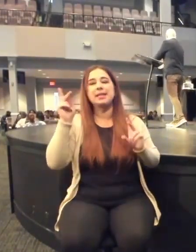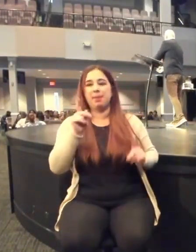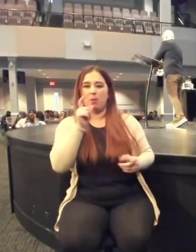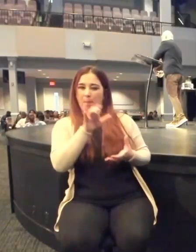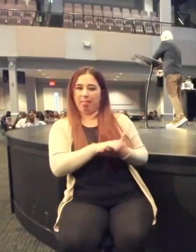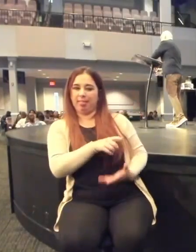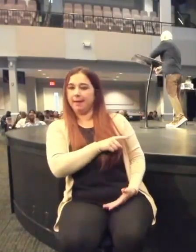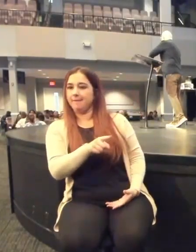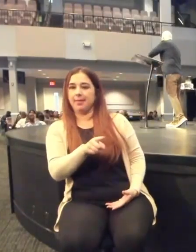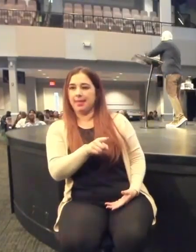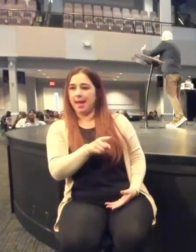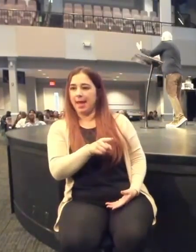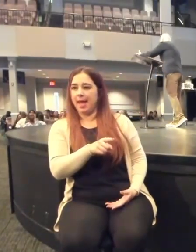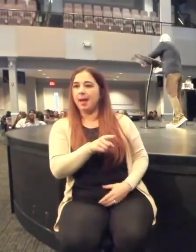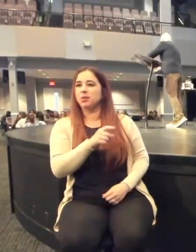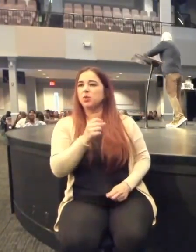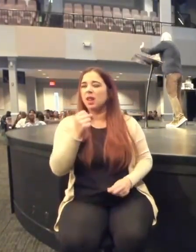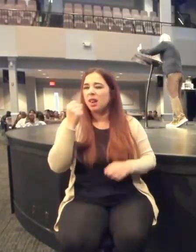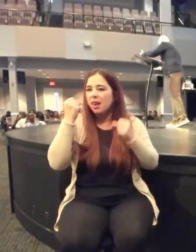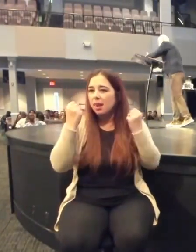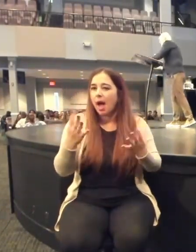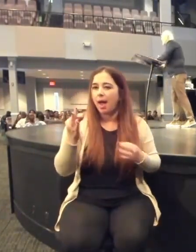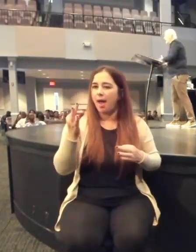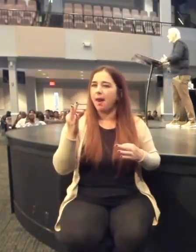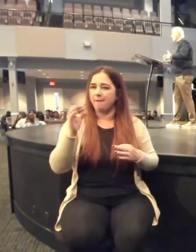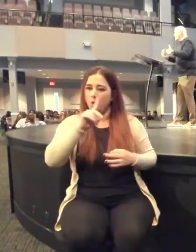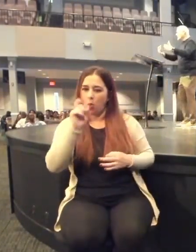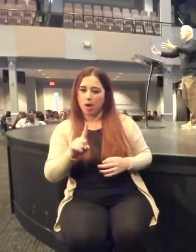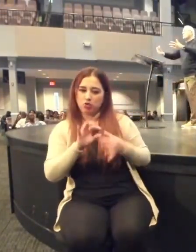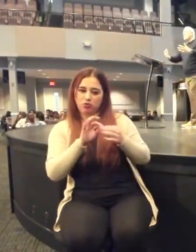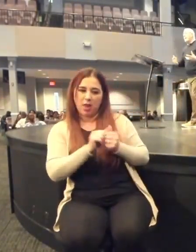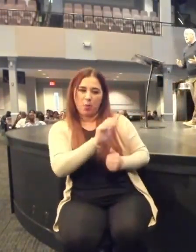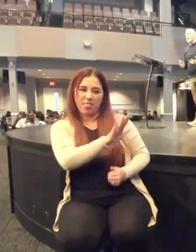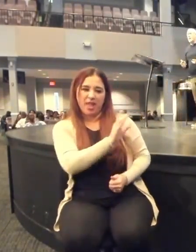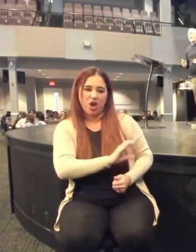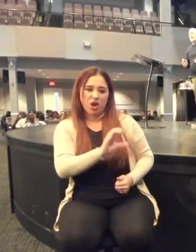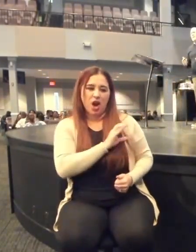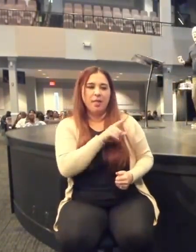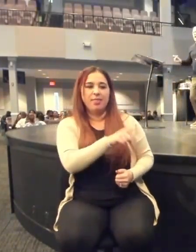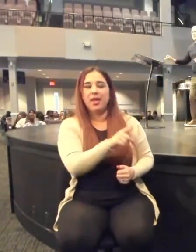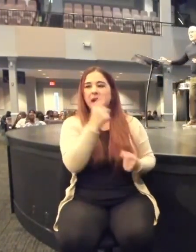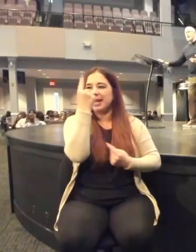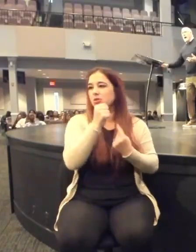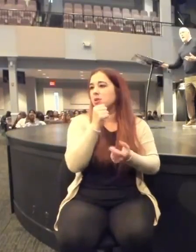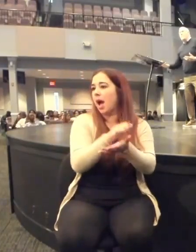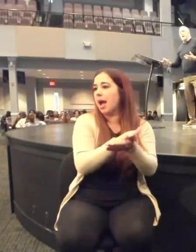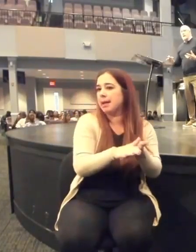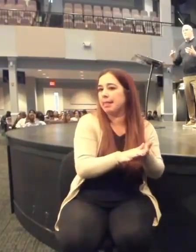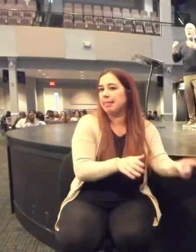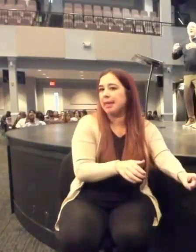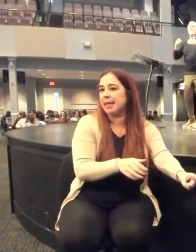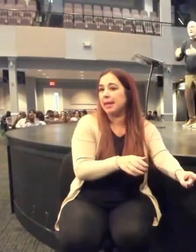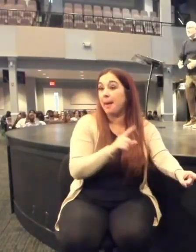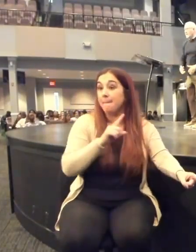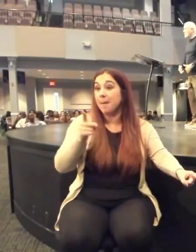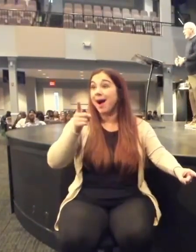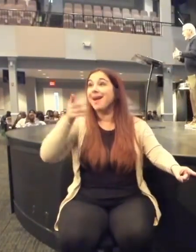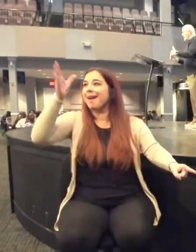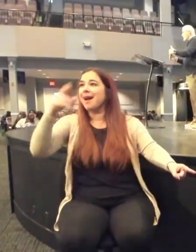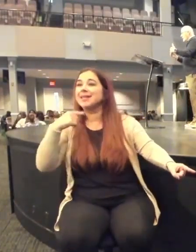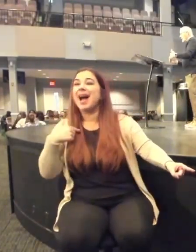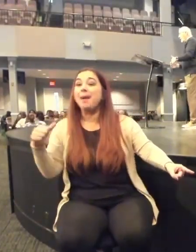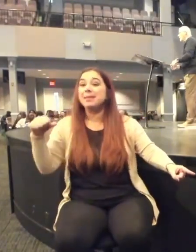the truth. And so there's a lot of questions about their character. They're considered to be unclean, but God says, I'm bringing my